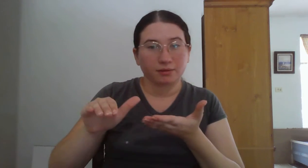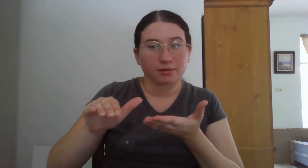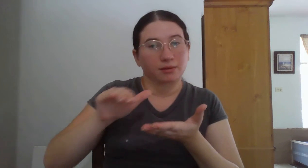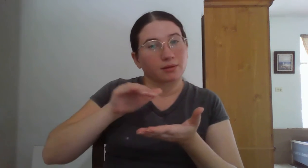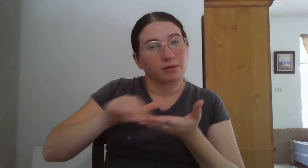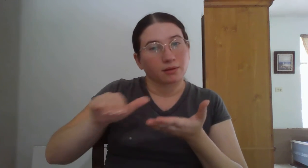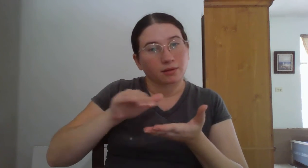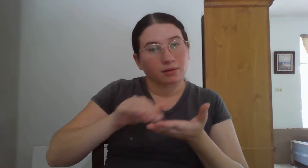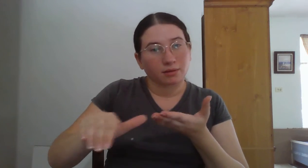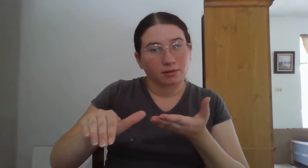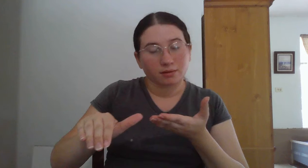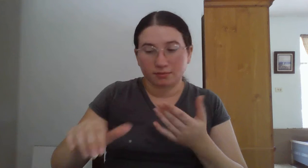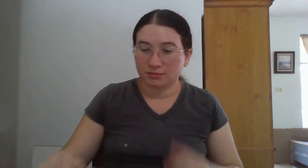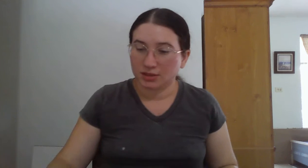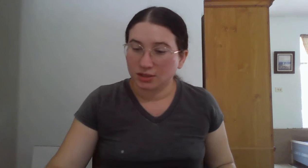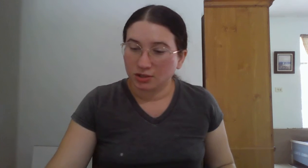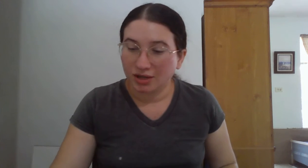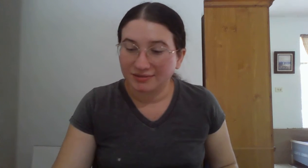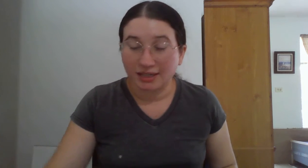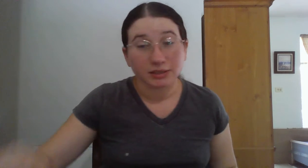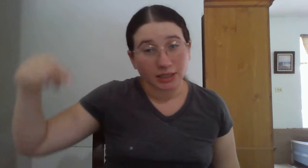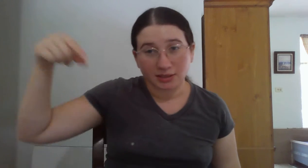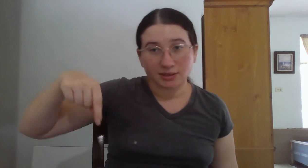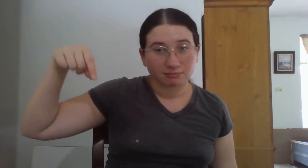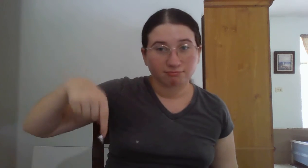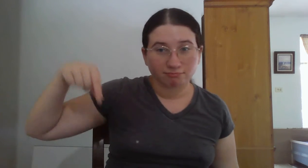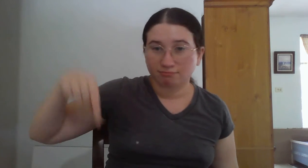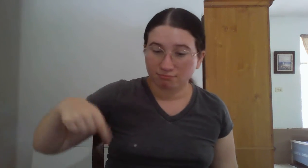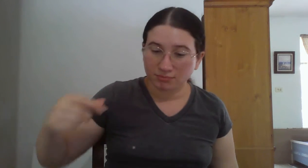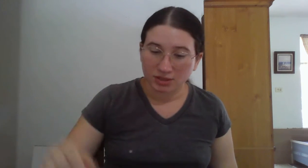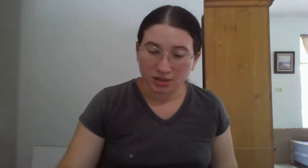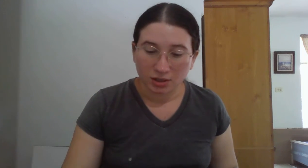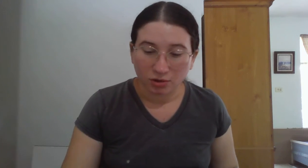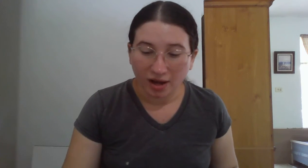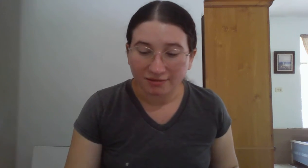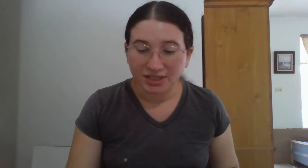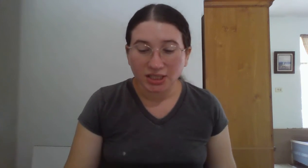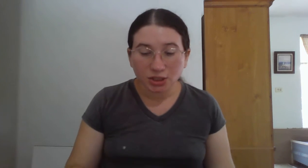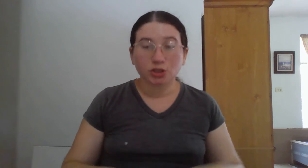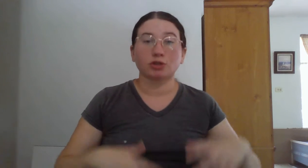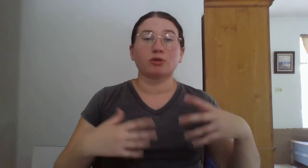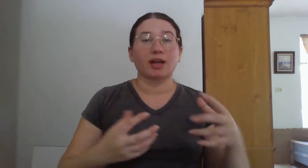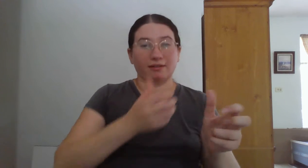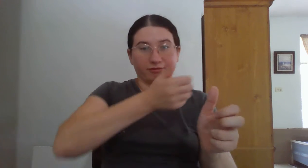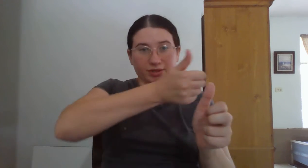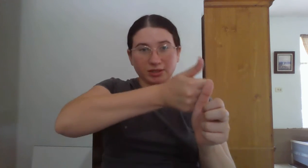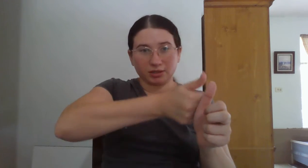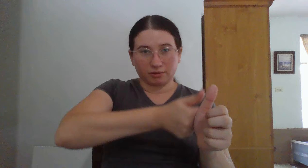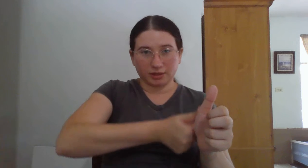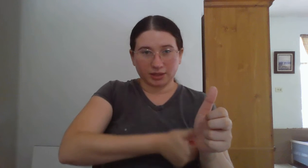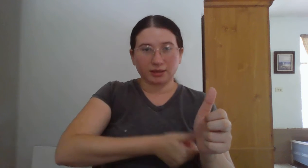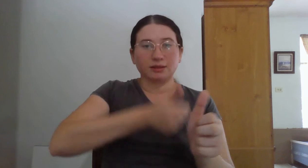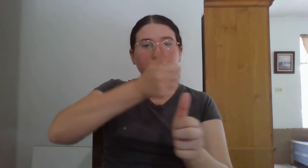this. You have downstairs. You have each or every going like